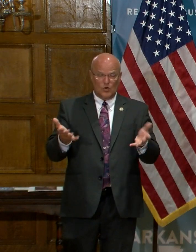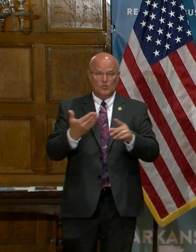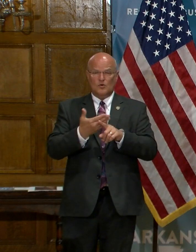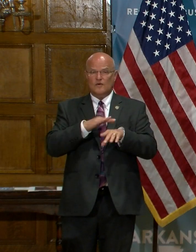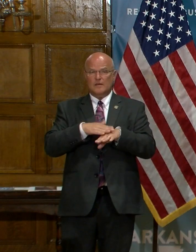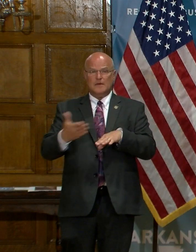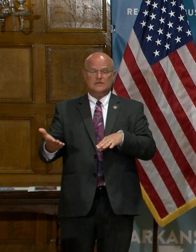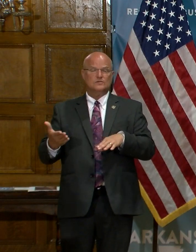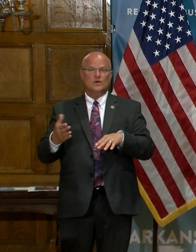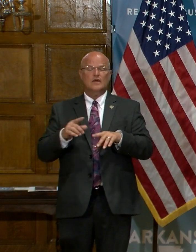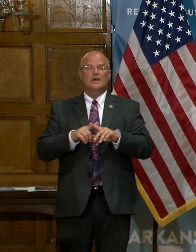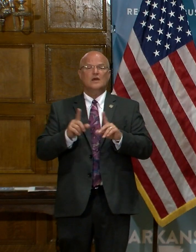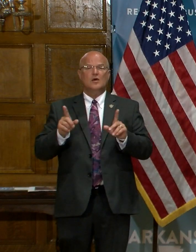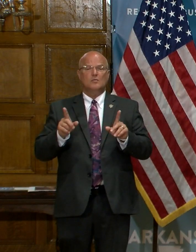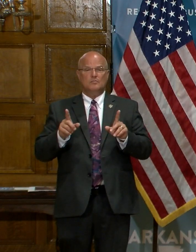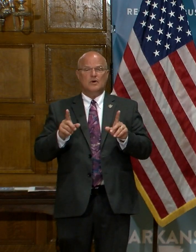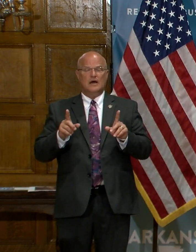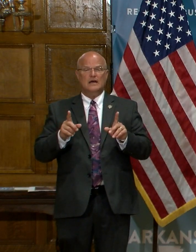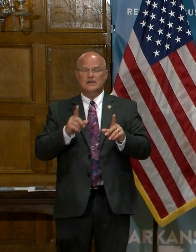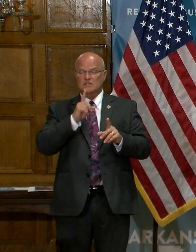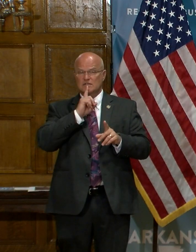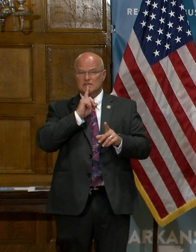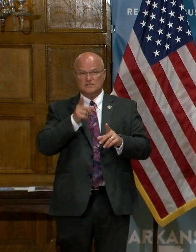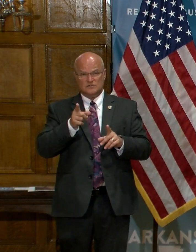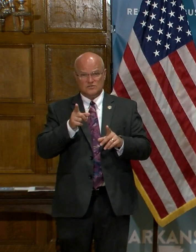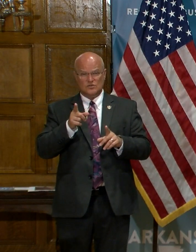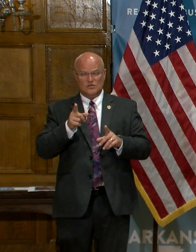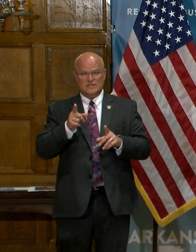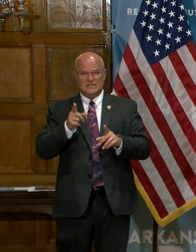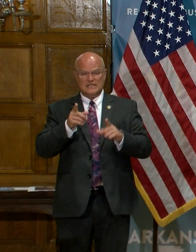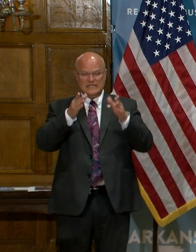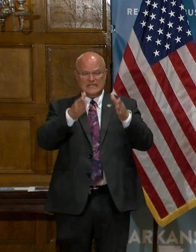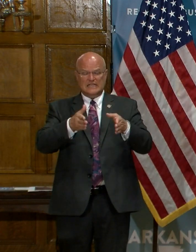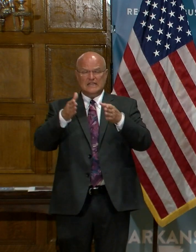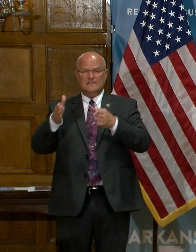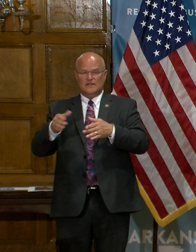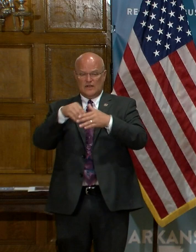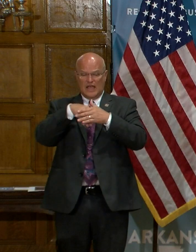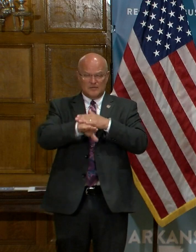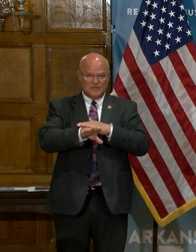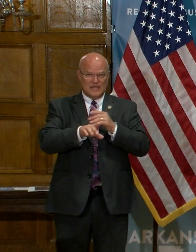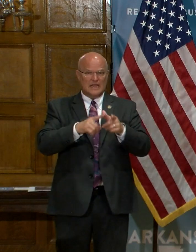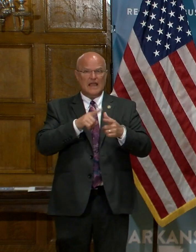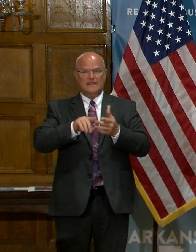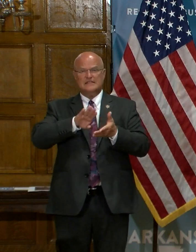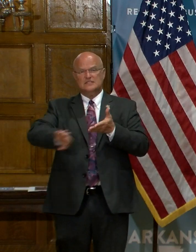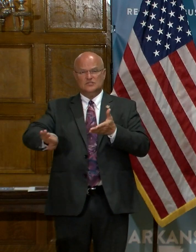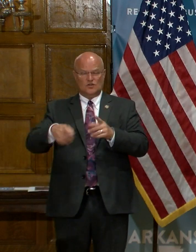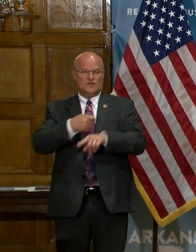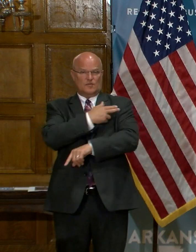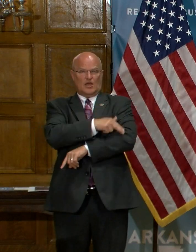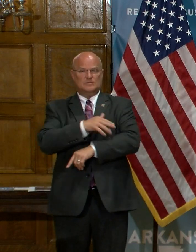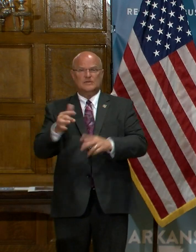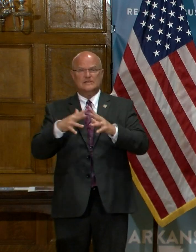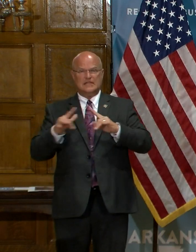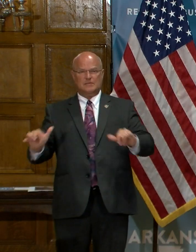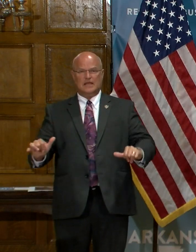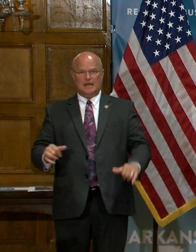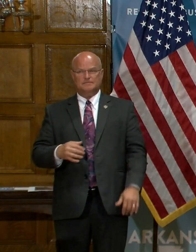before they passed away, but there were certainly individuals admitted and then also discharged at the same